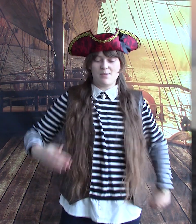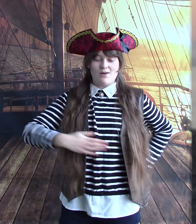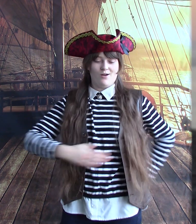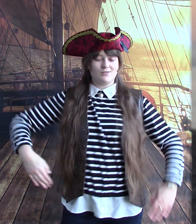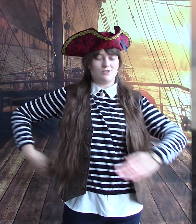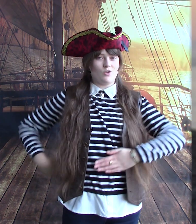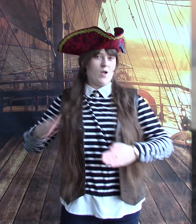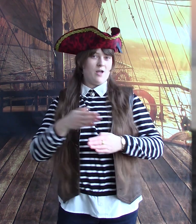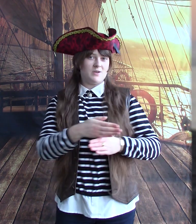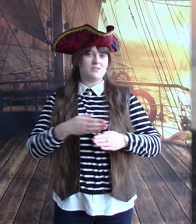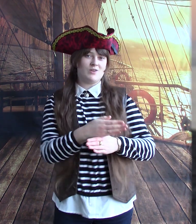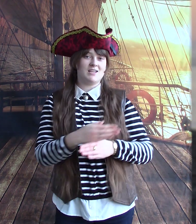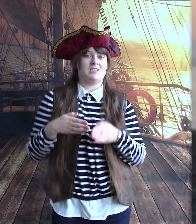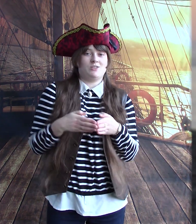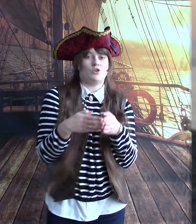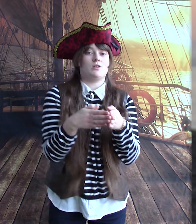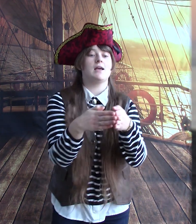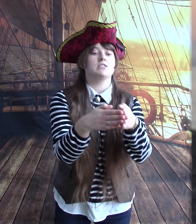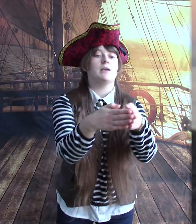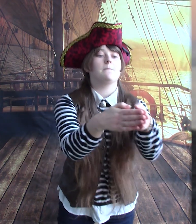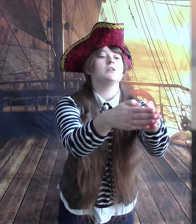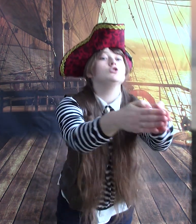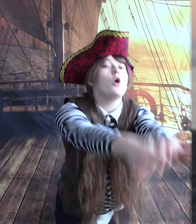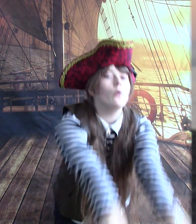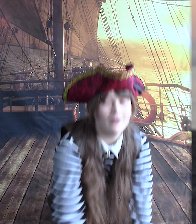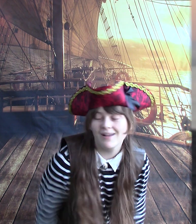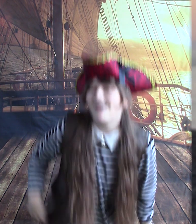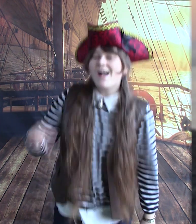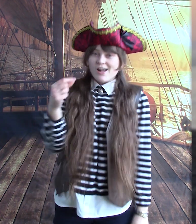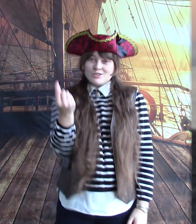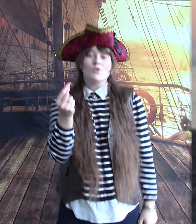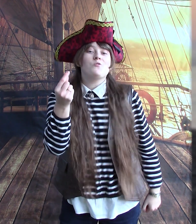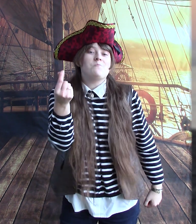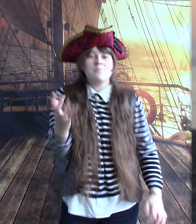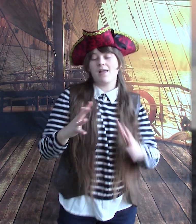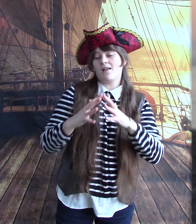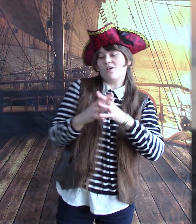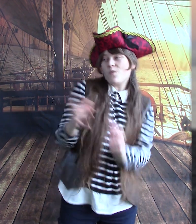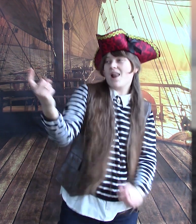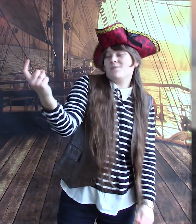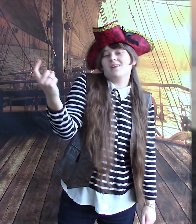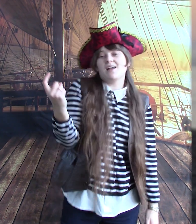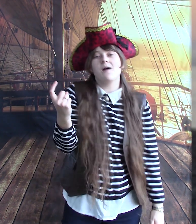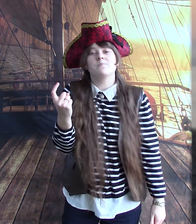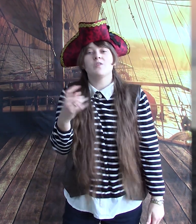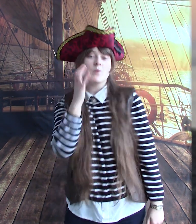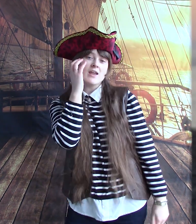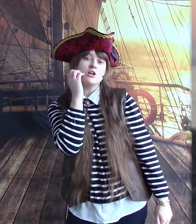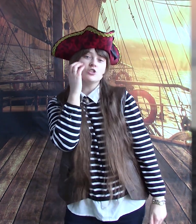belonged to the willow man's creed She took that ship in tow Soon may the willow man come To bring us